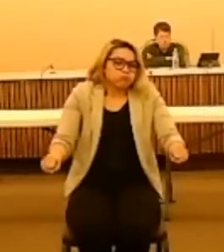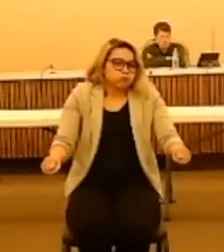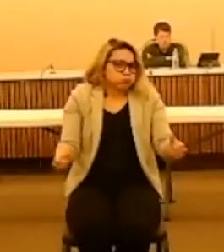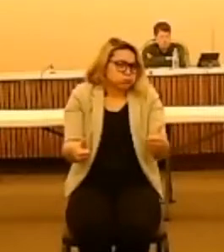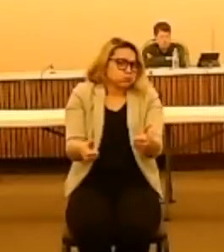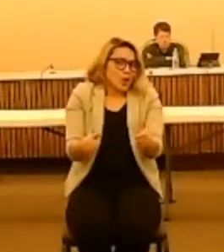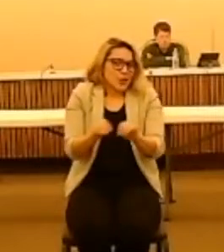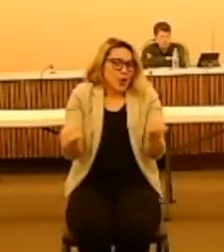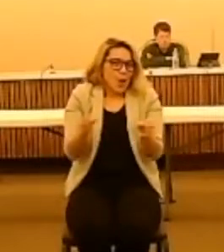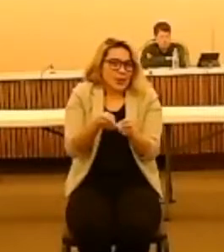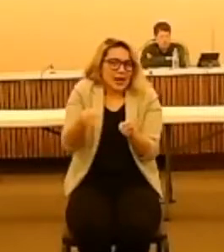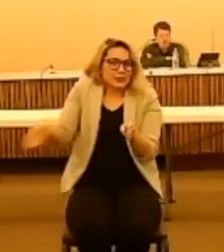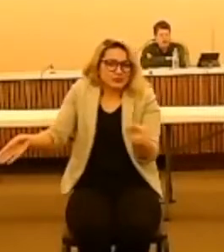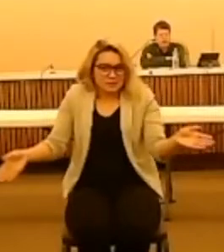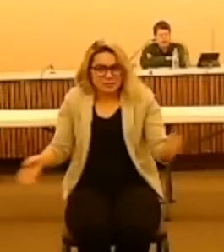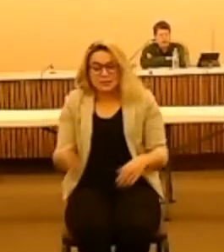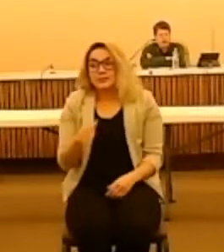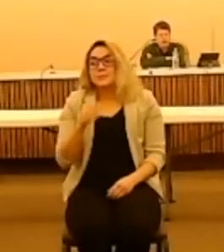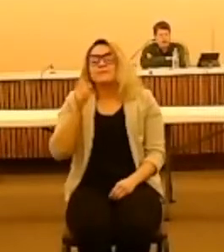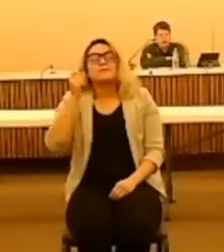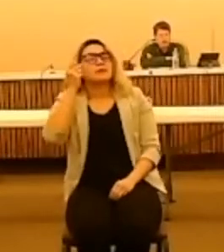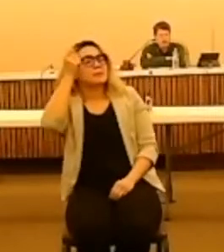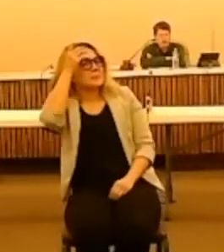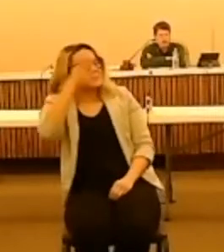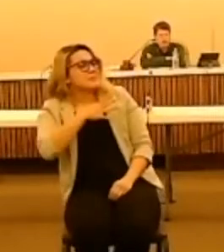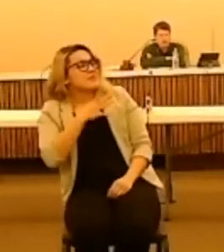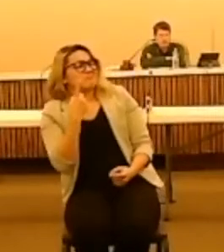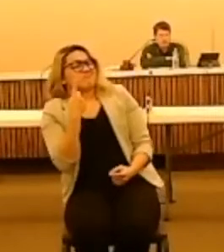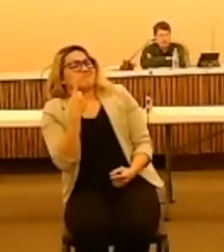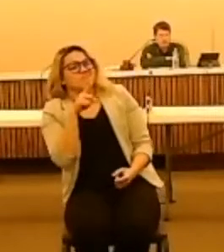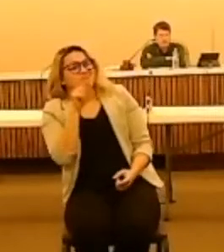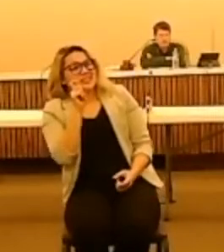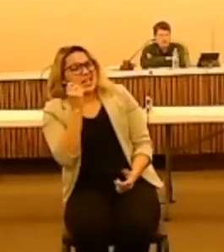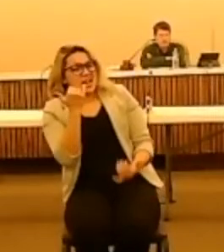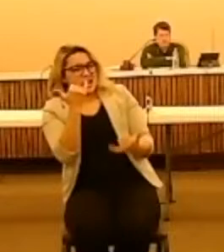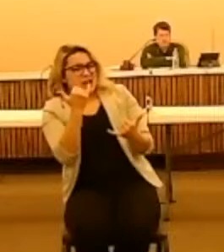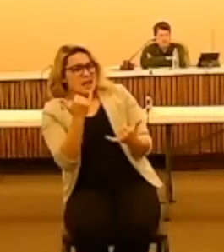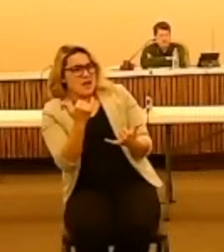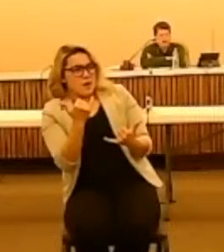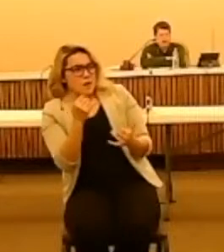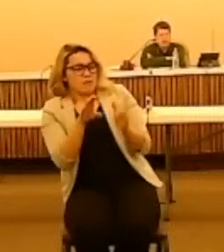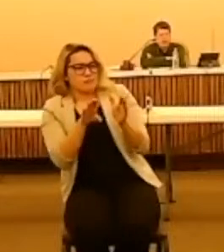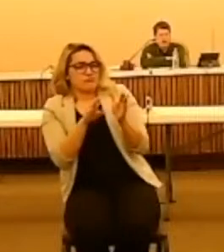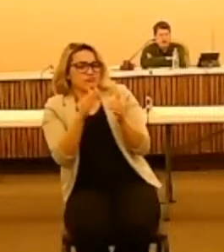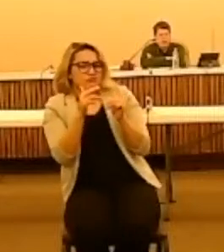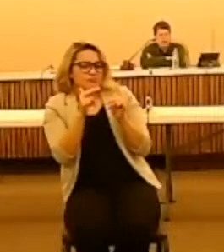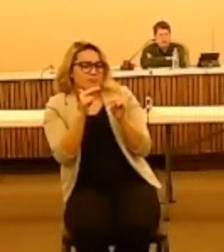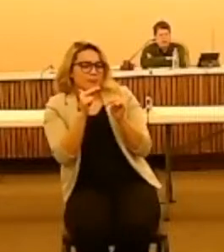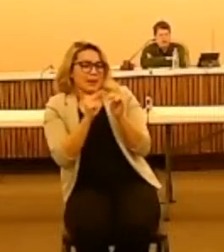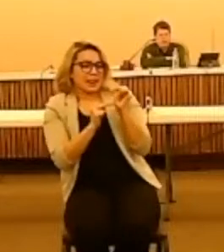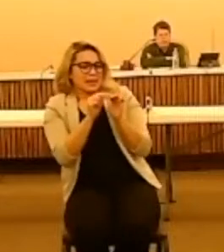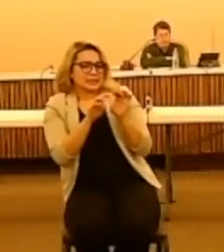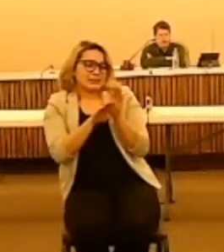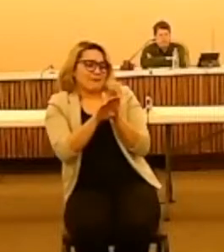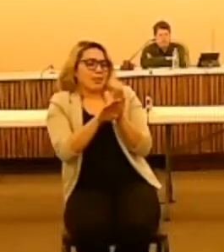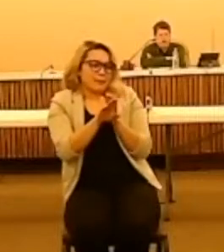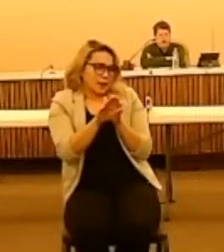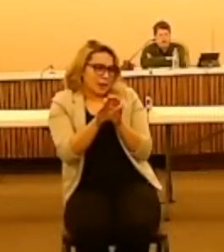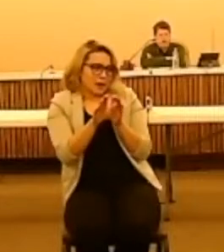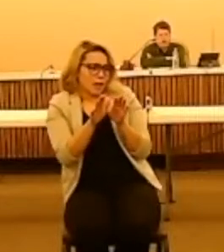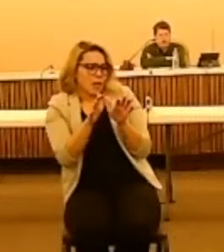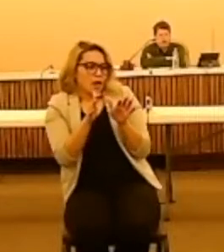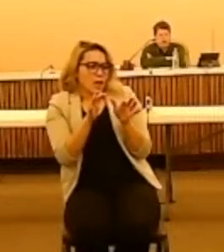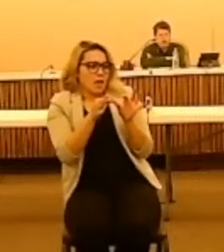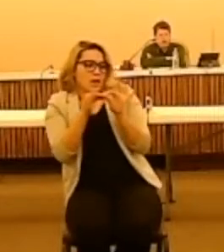is coming now when that property development, that Delphi was talked about at a